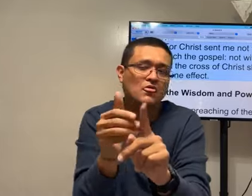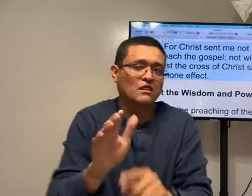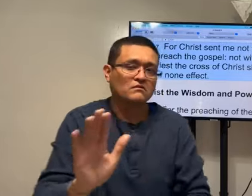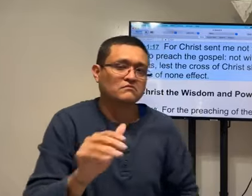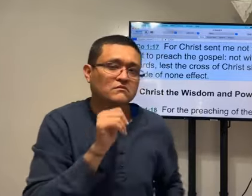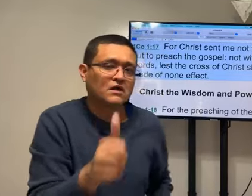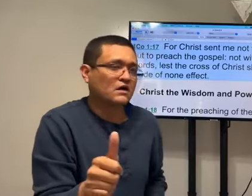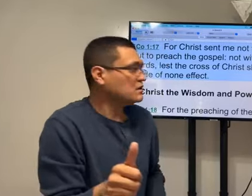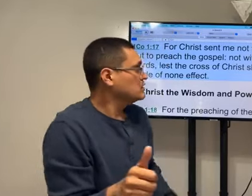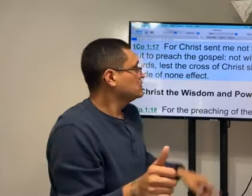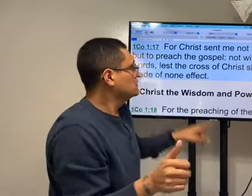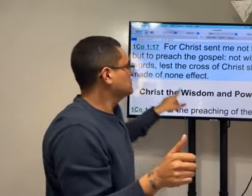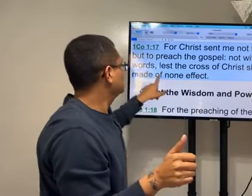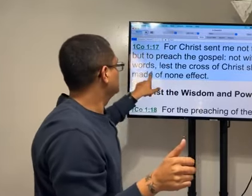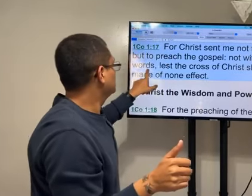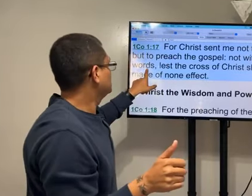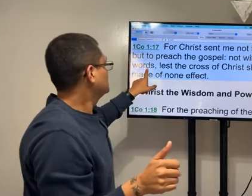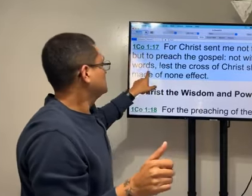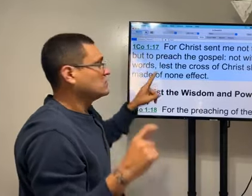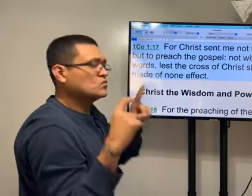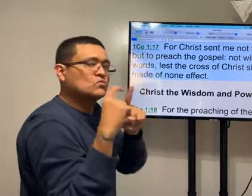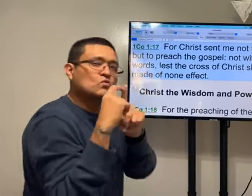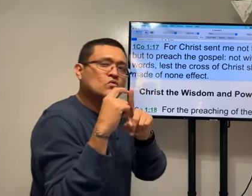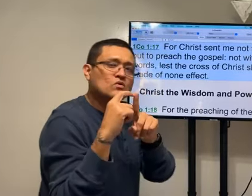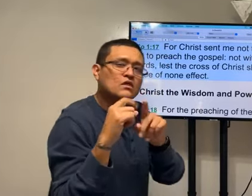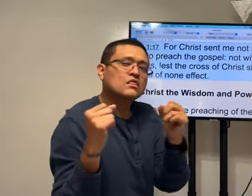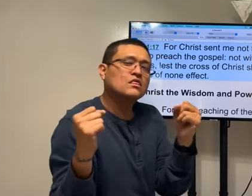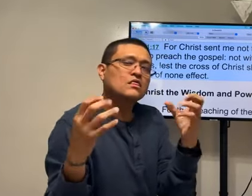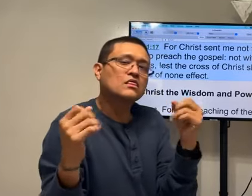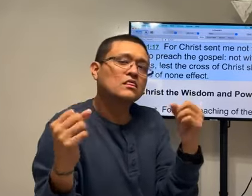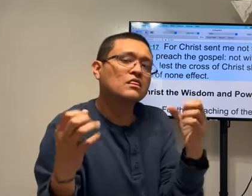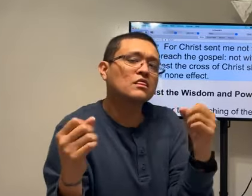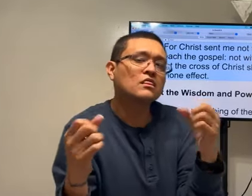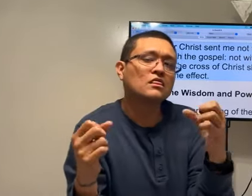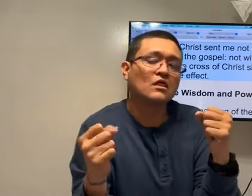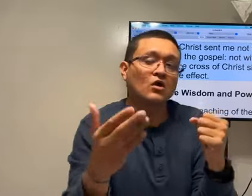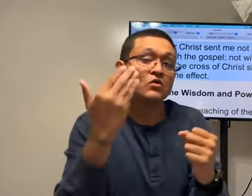you know, that he's so smooth and wise.